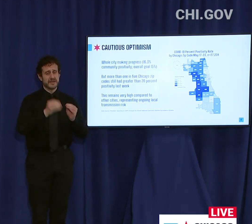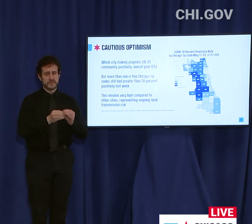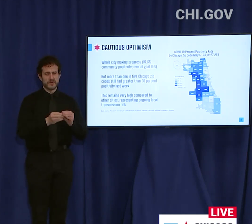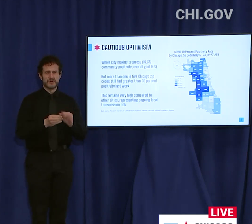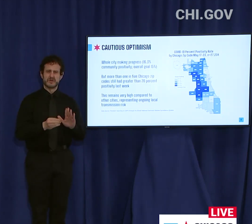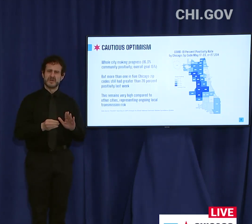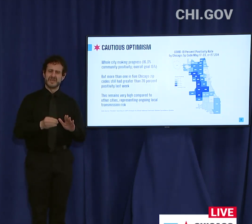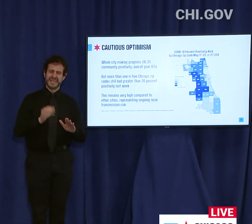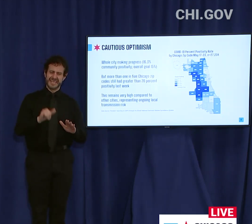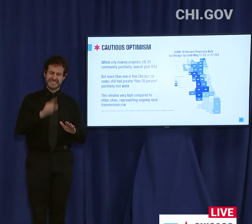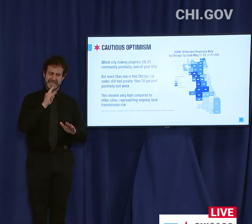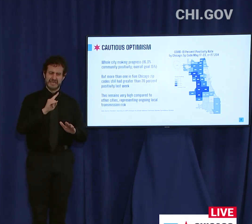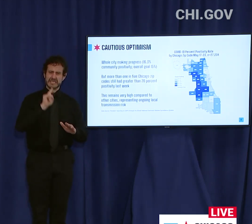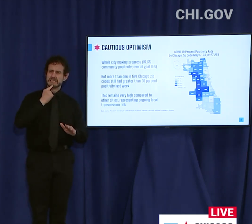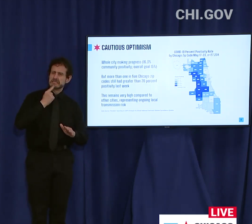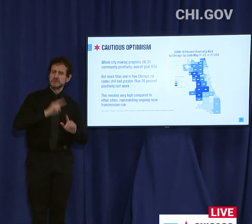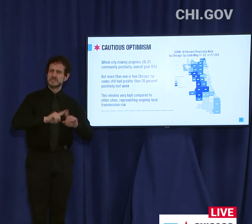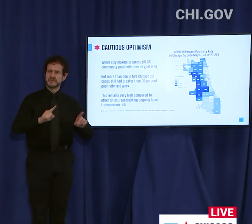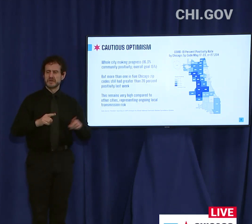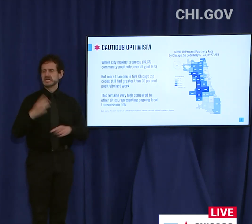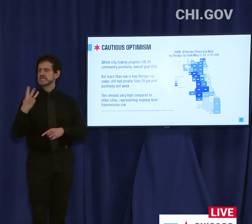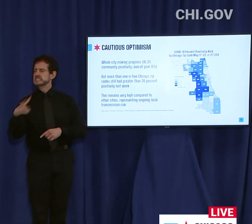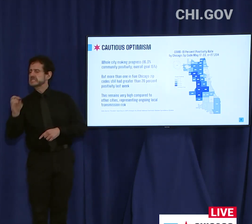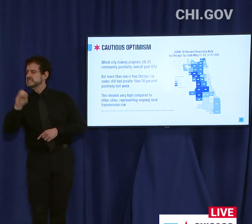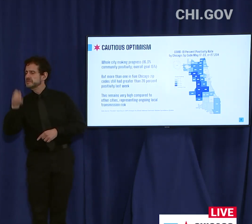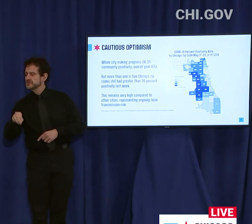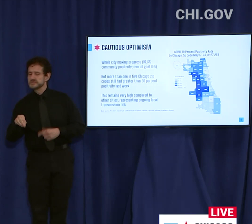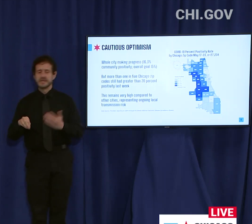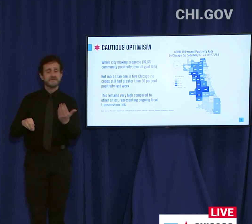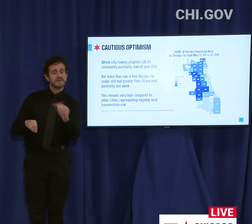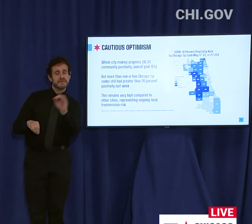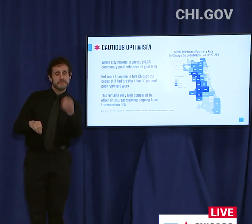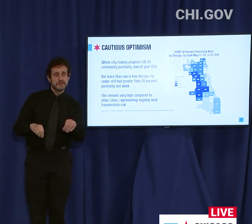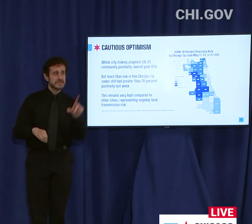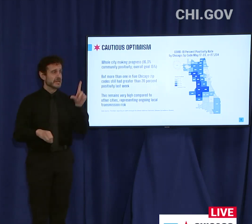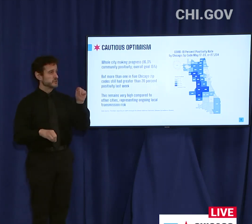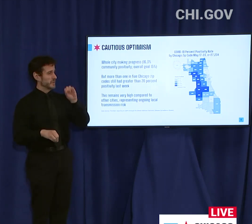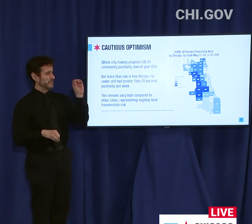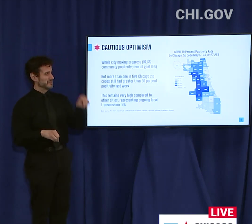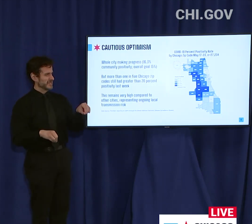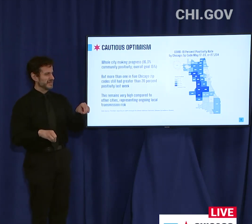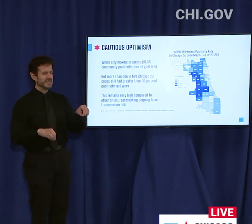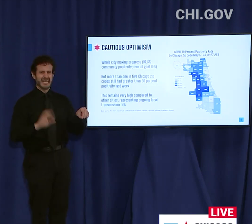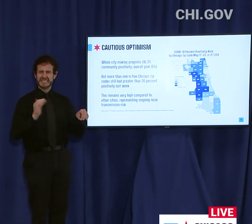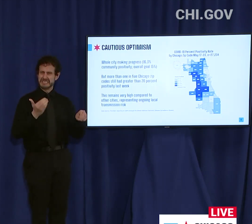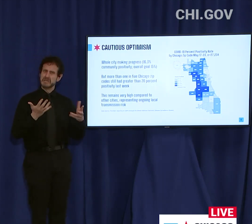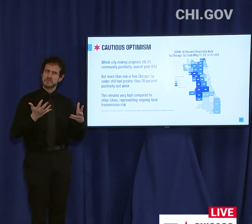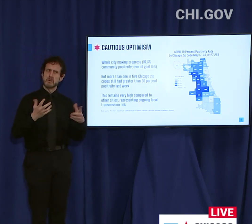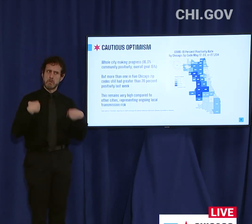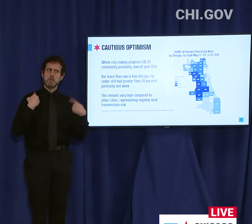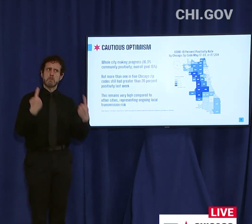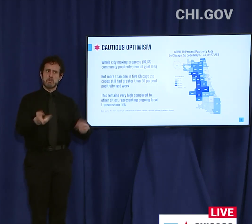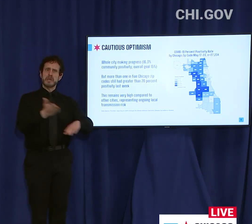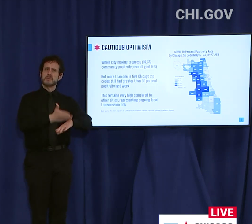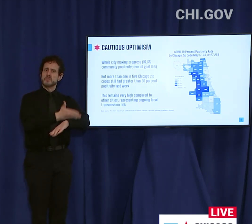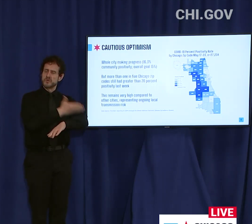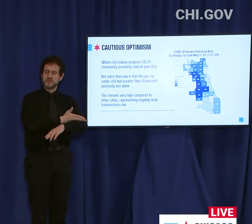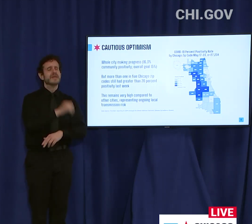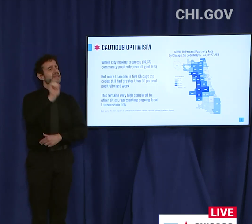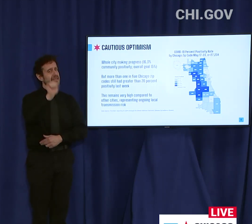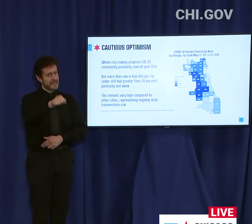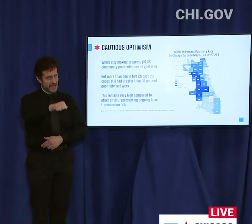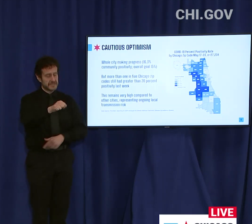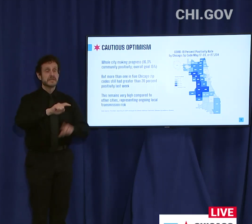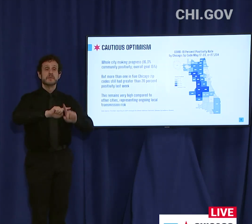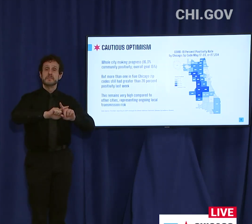Should we be so concerned about 16%, 15%, 20%? This sounds like progress, and it is progress. But